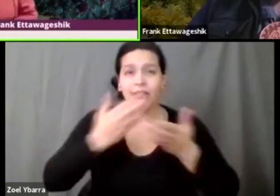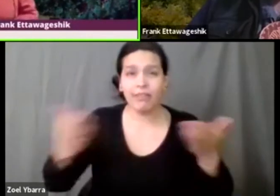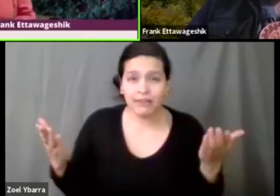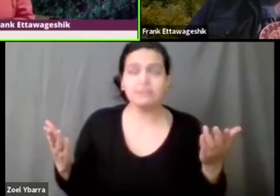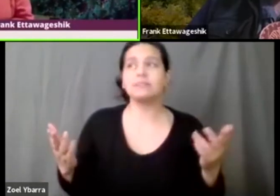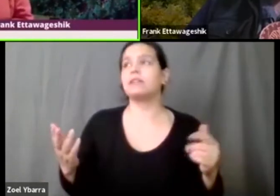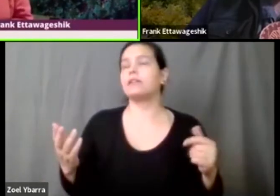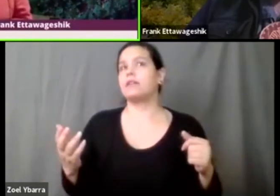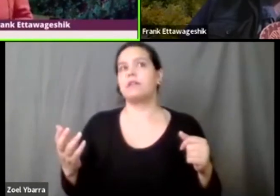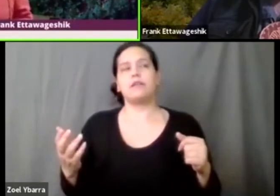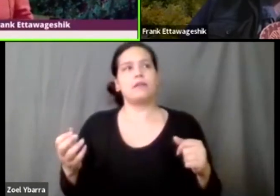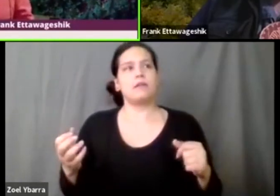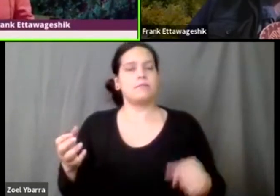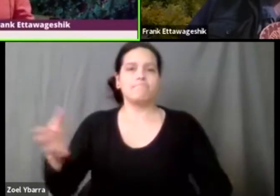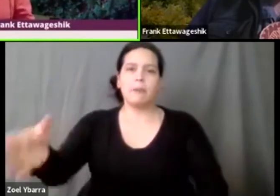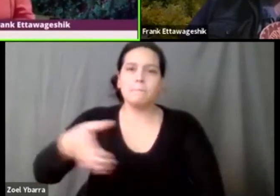empowering